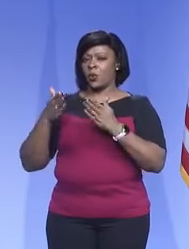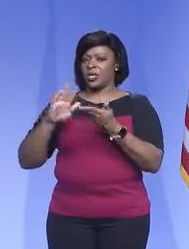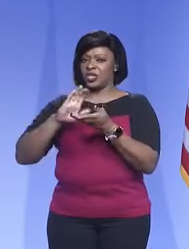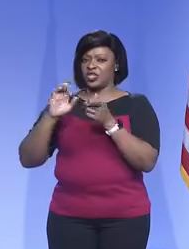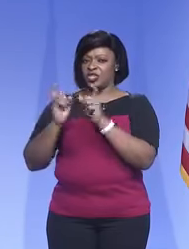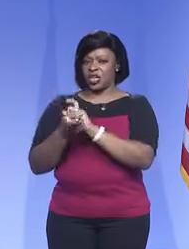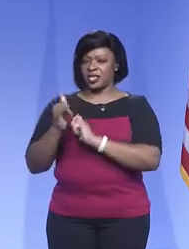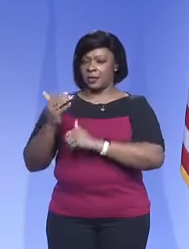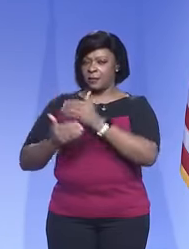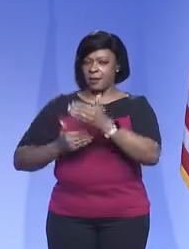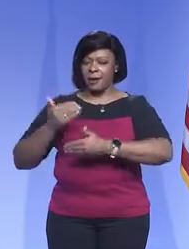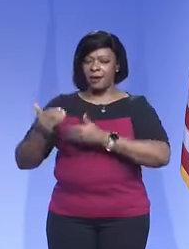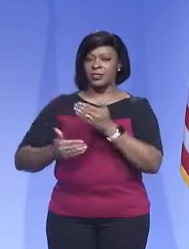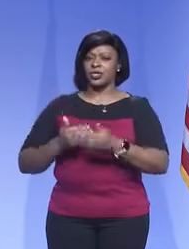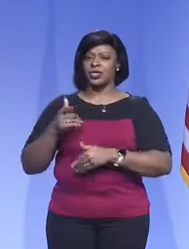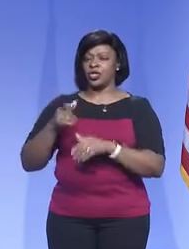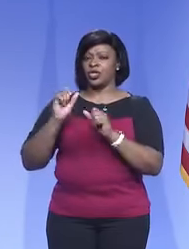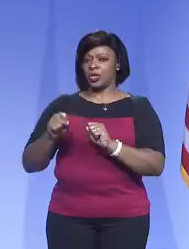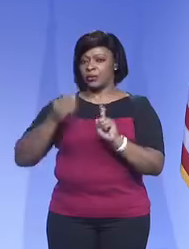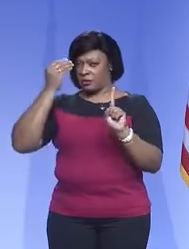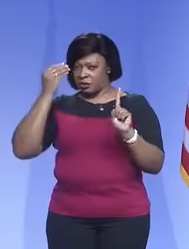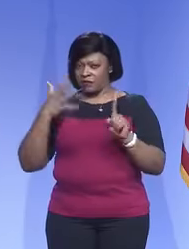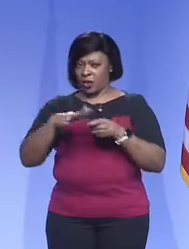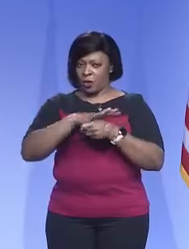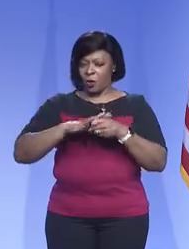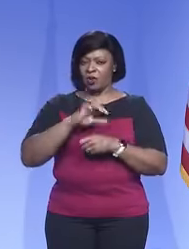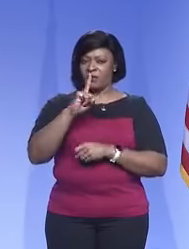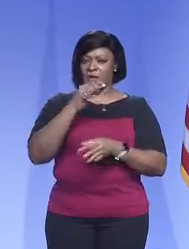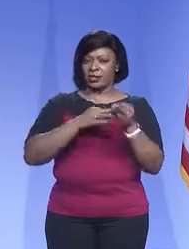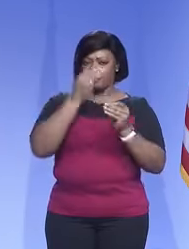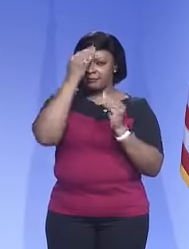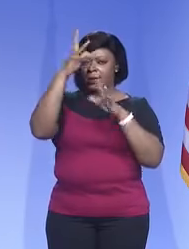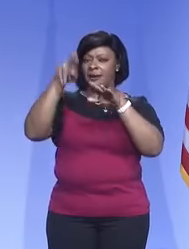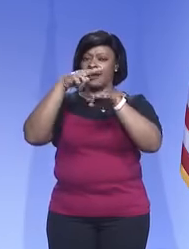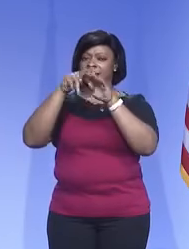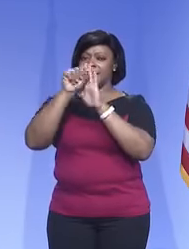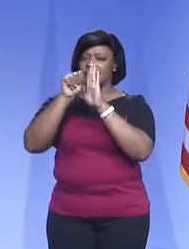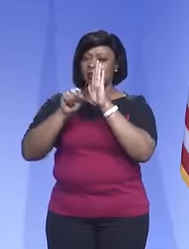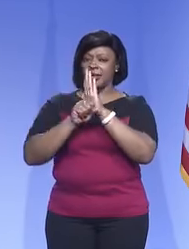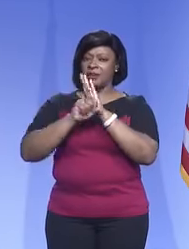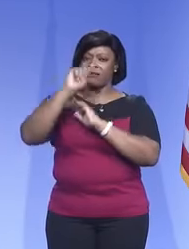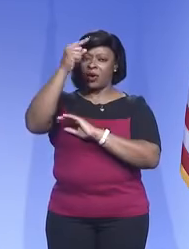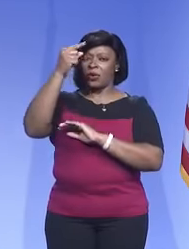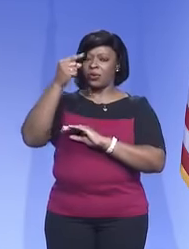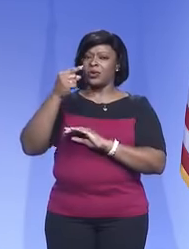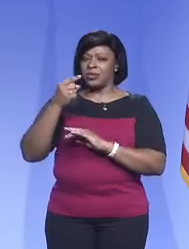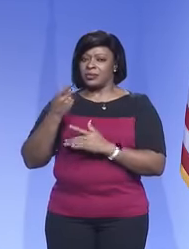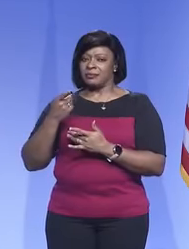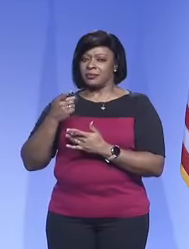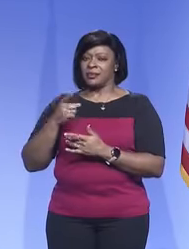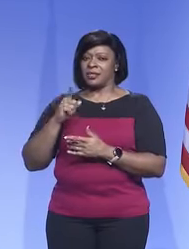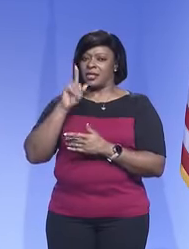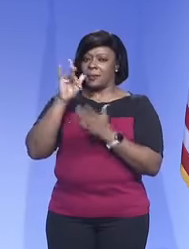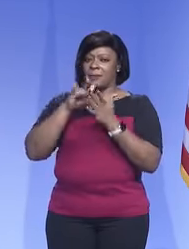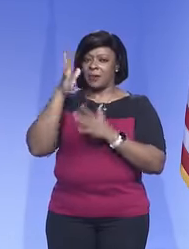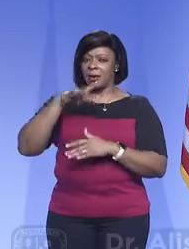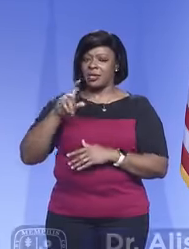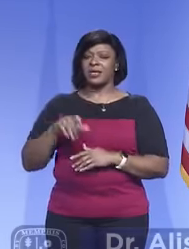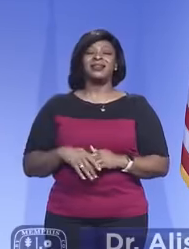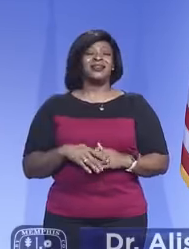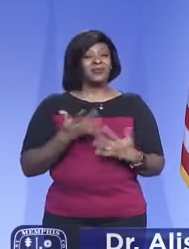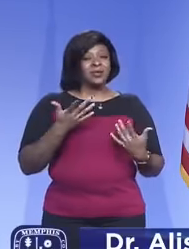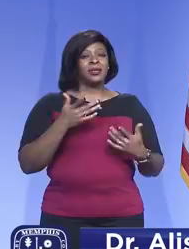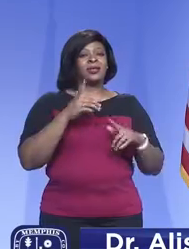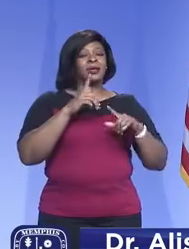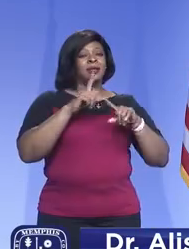that process so that you could be notified directly rather than the state as kind of a middleman? Well, I think given the